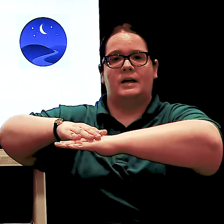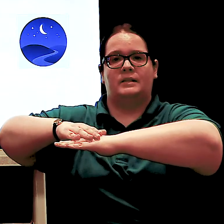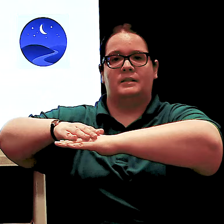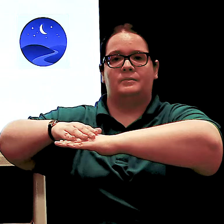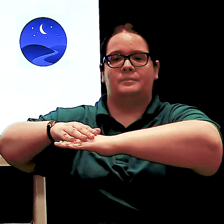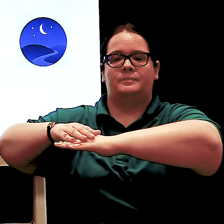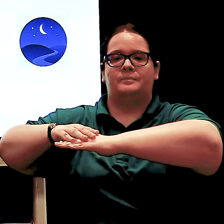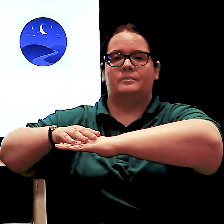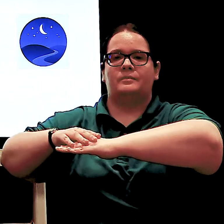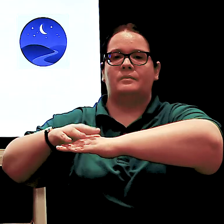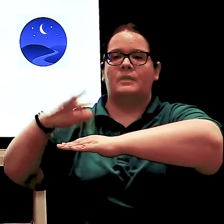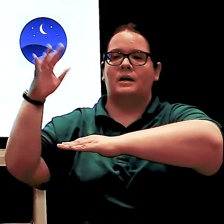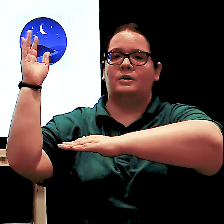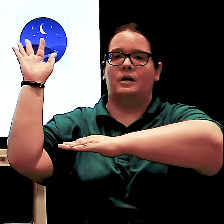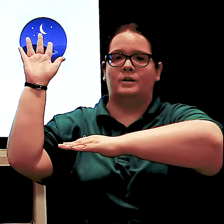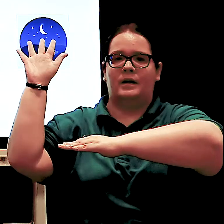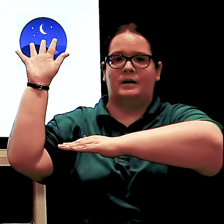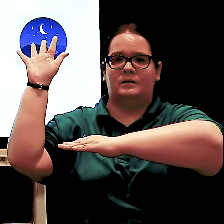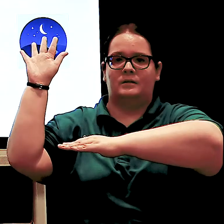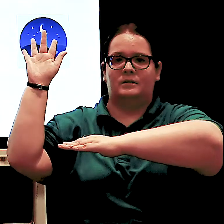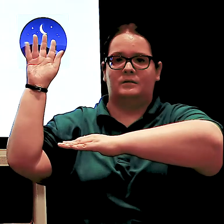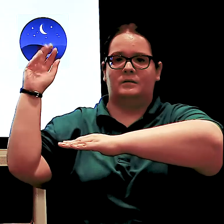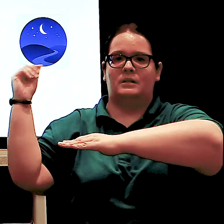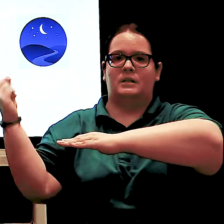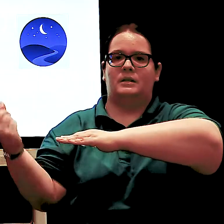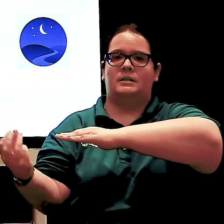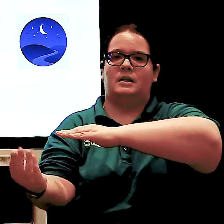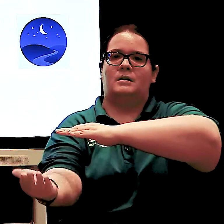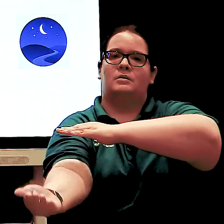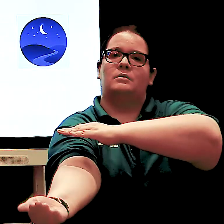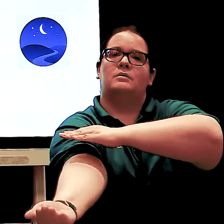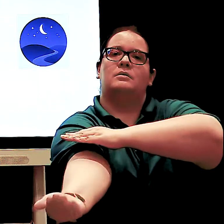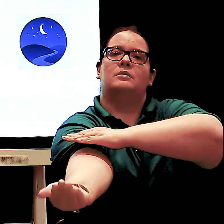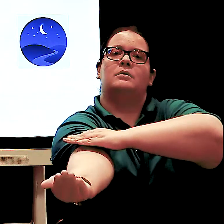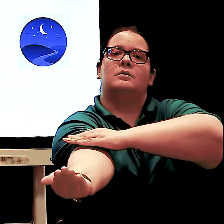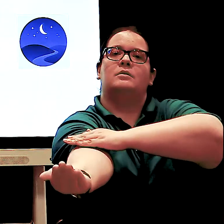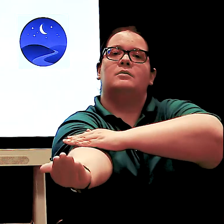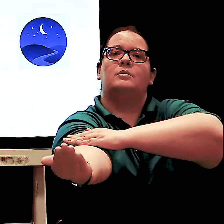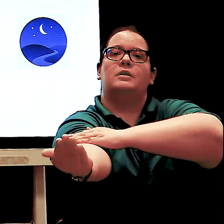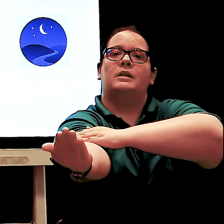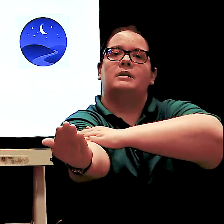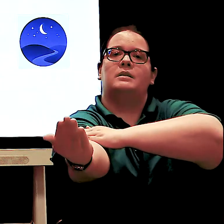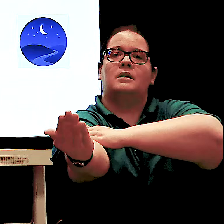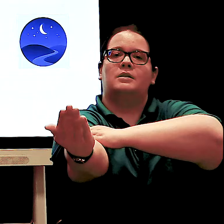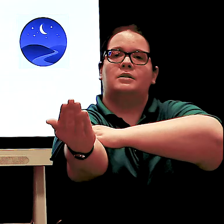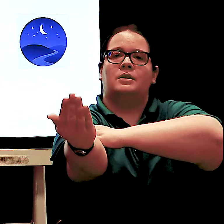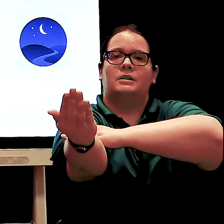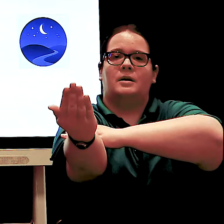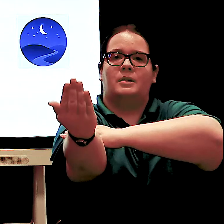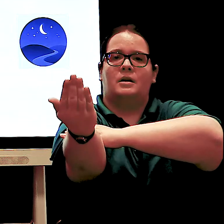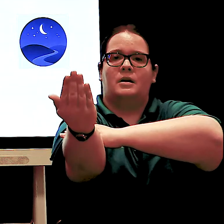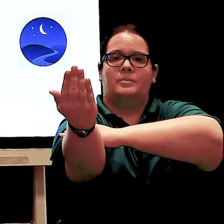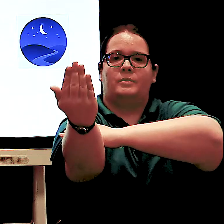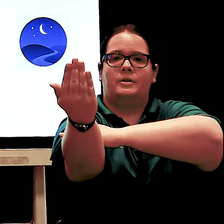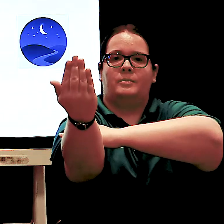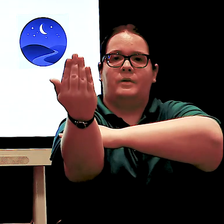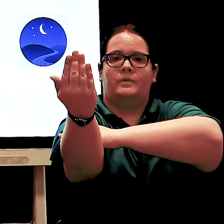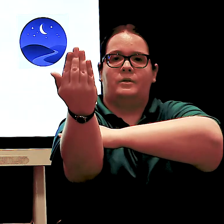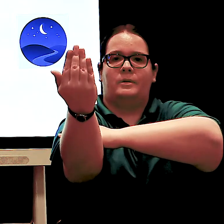horizon. And your other hand is like the sun. So in the morning, the sun starts coming up above the